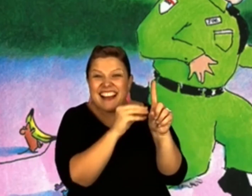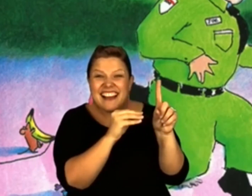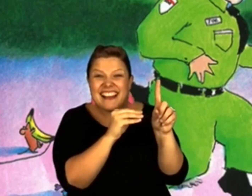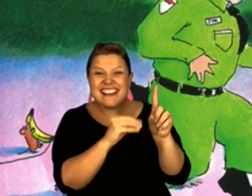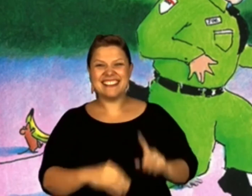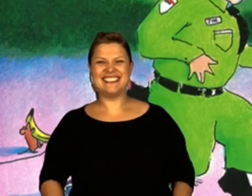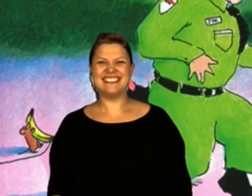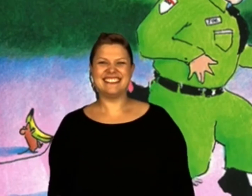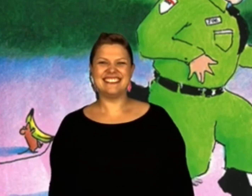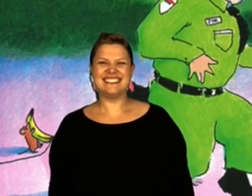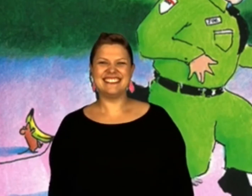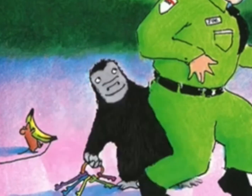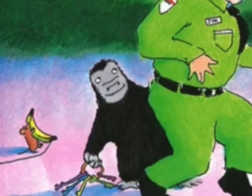the banana.